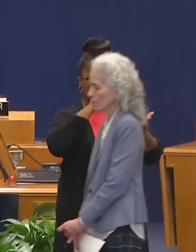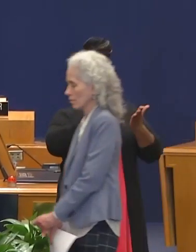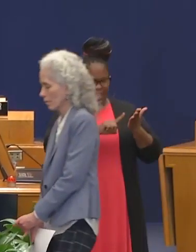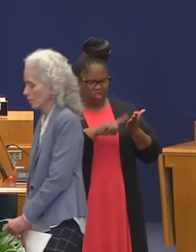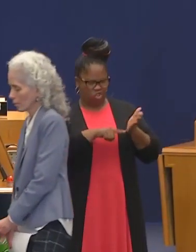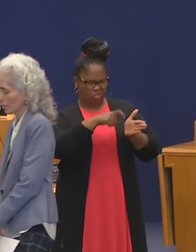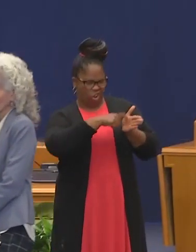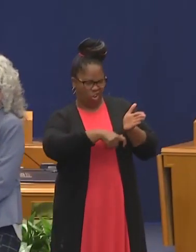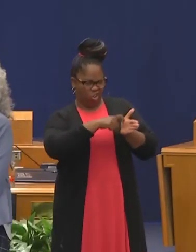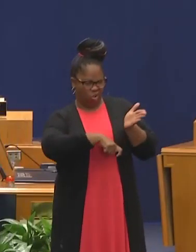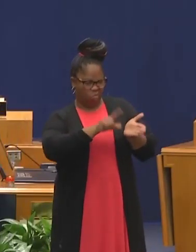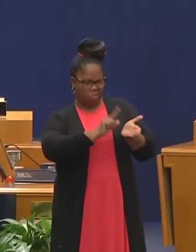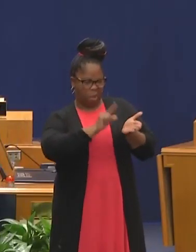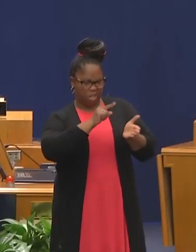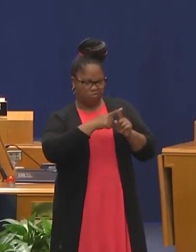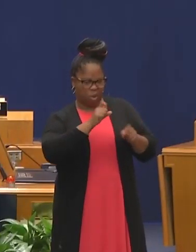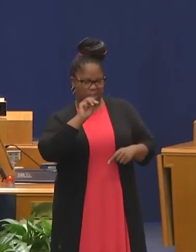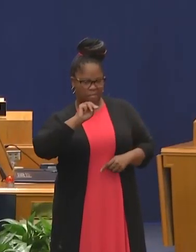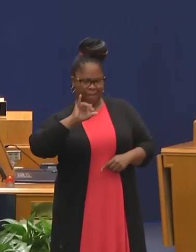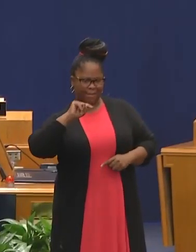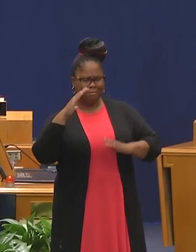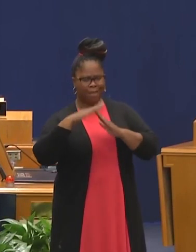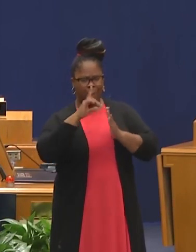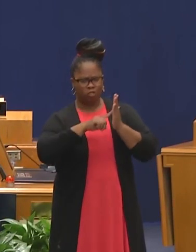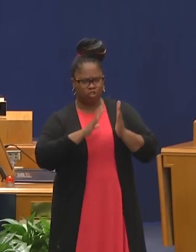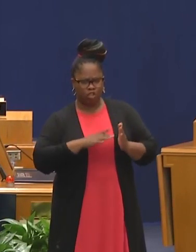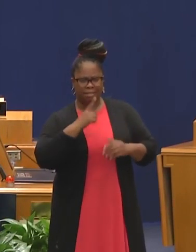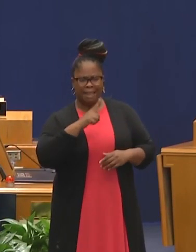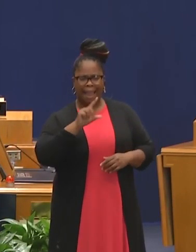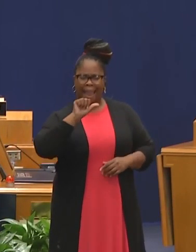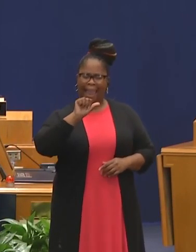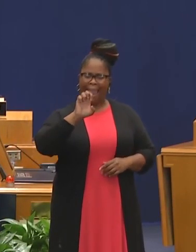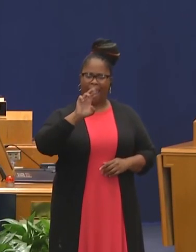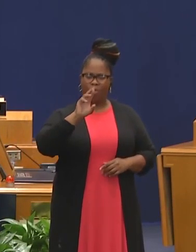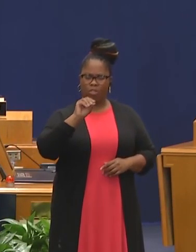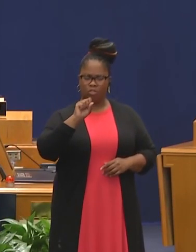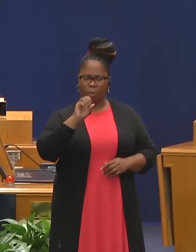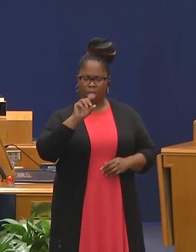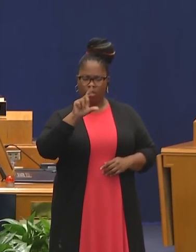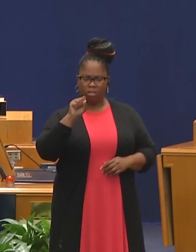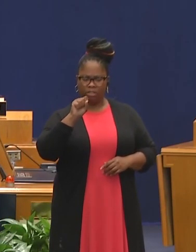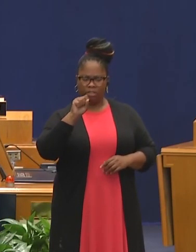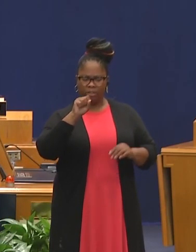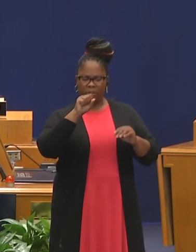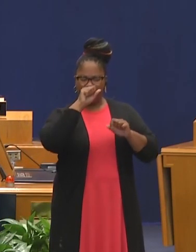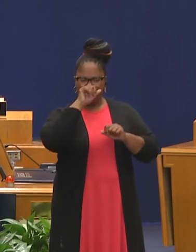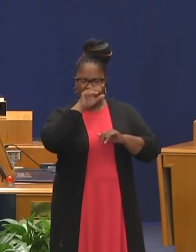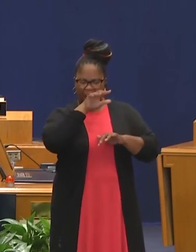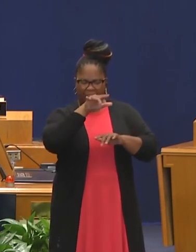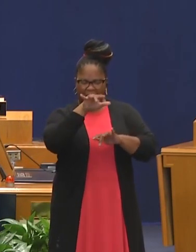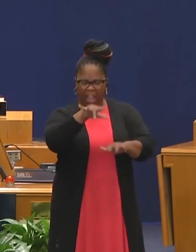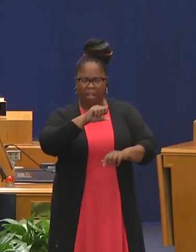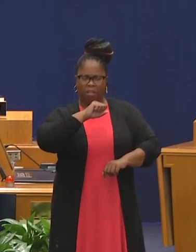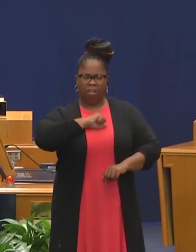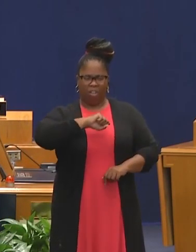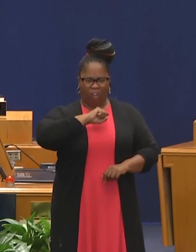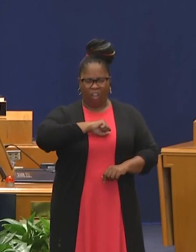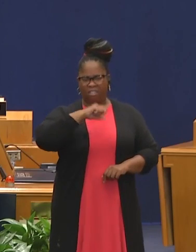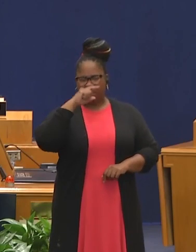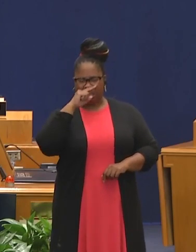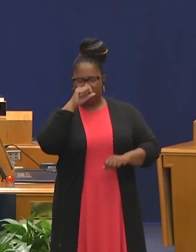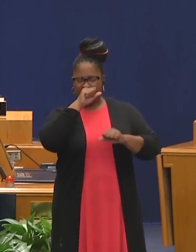published from a top researcher at MIT, saying that aerosols containing COVID-19 released by coughing or sneezing can travel